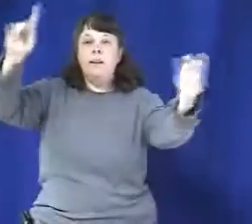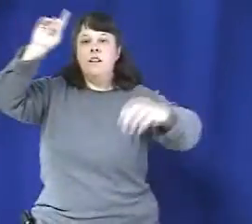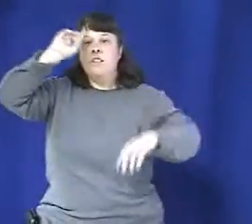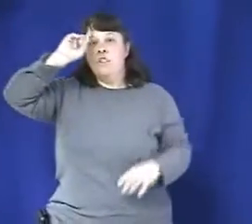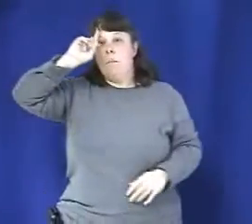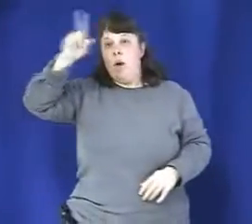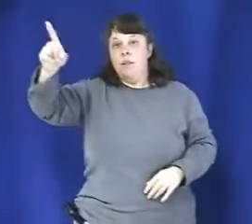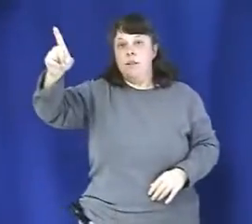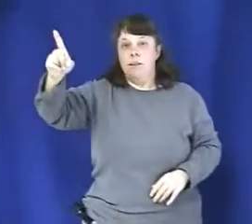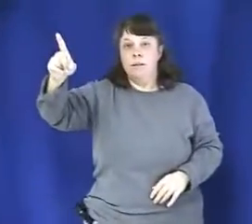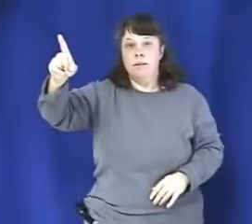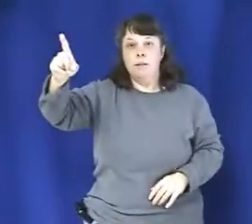Smart.